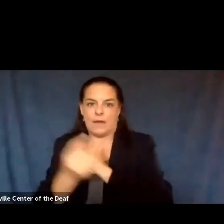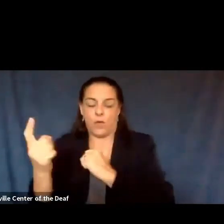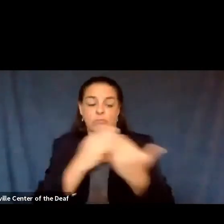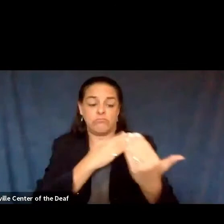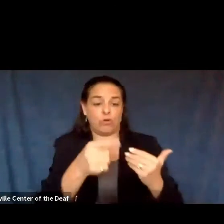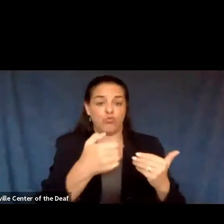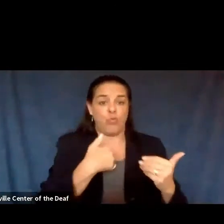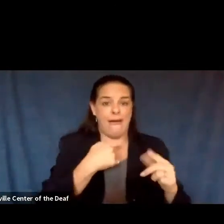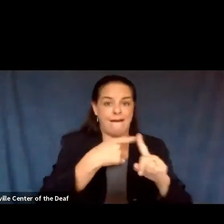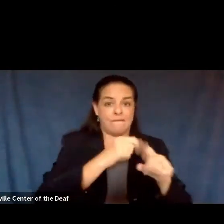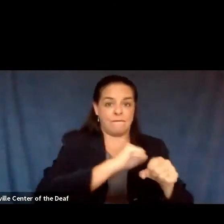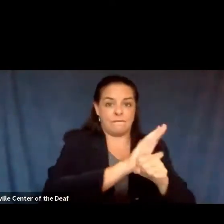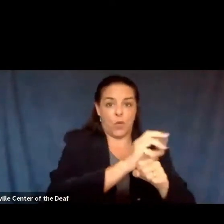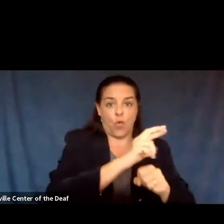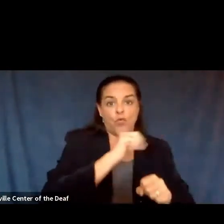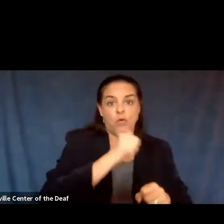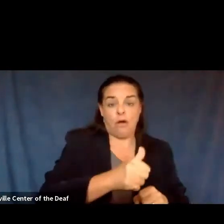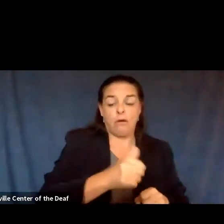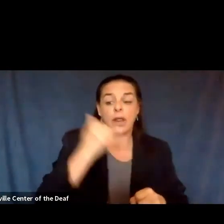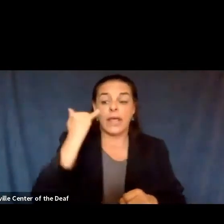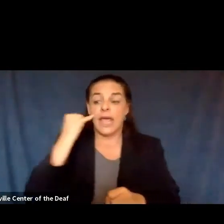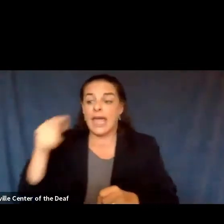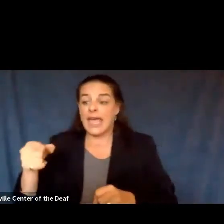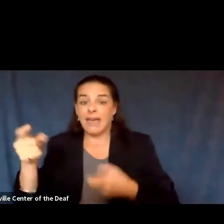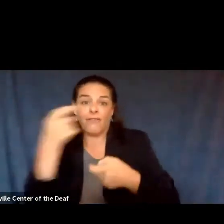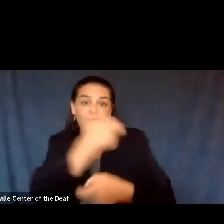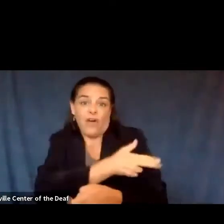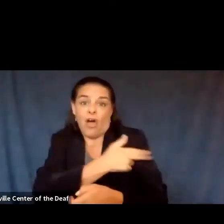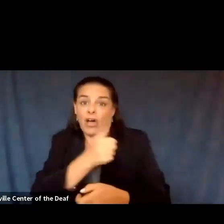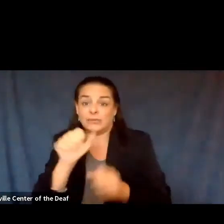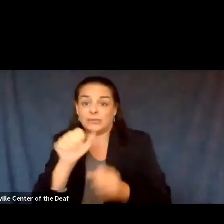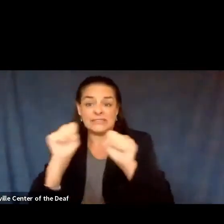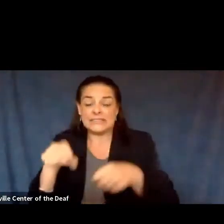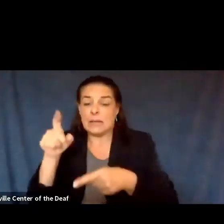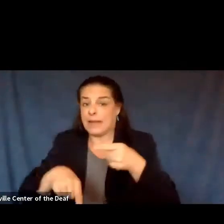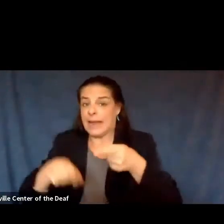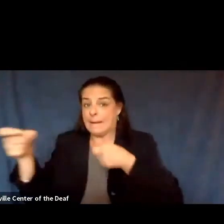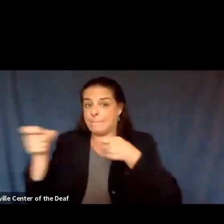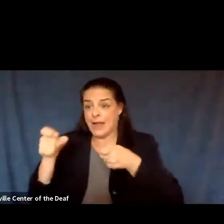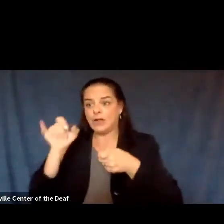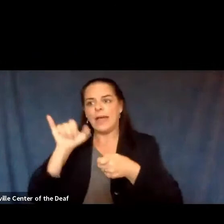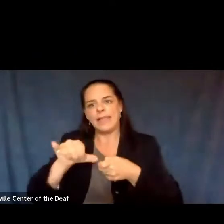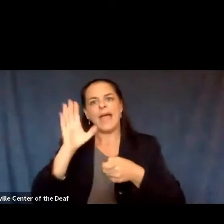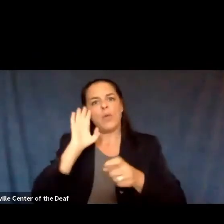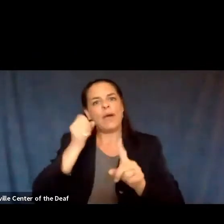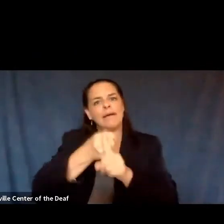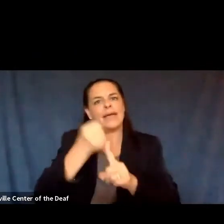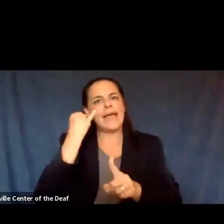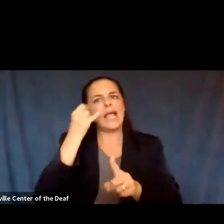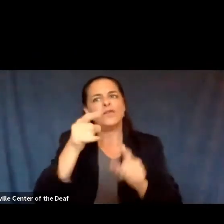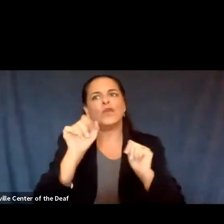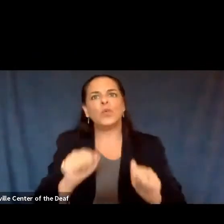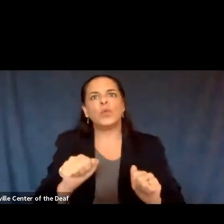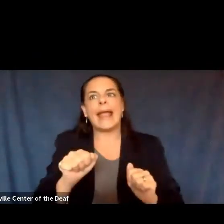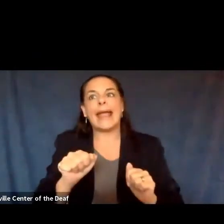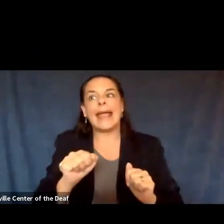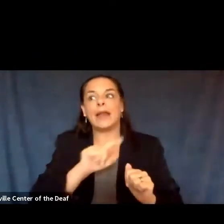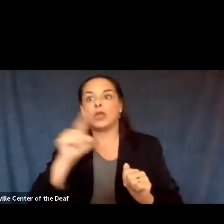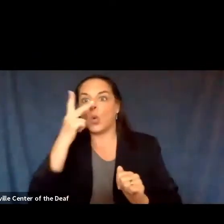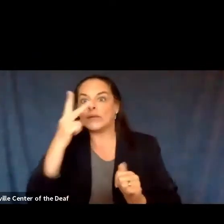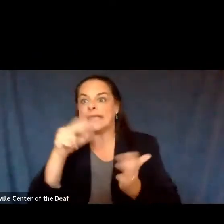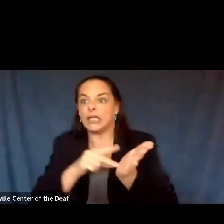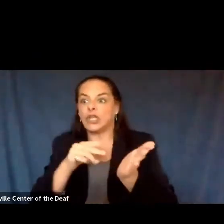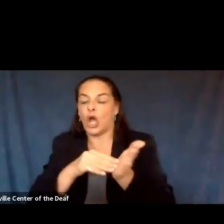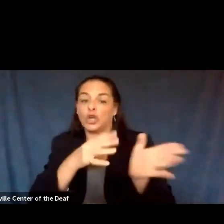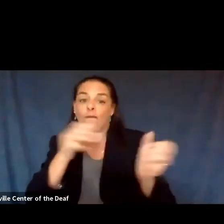not. If the healthcare system can't manage that, that impacts whether or not you're able to be seen rapidly if you're having a heart attack